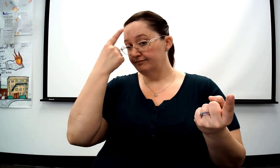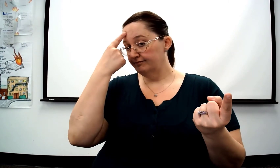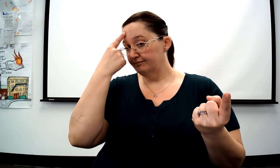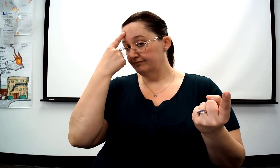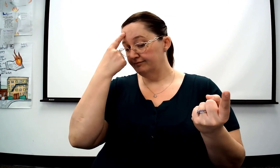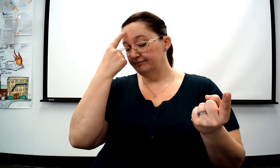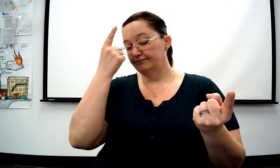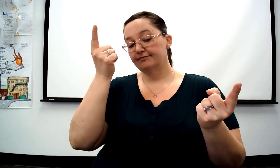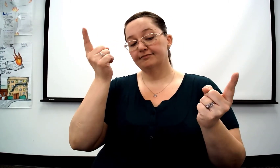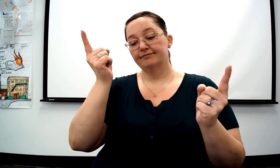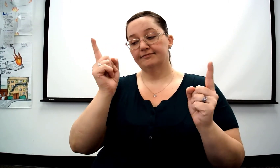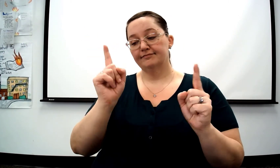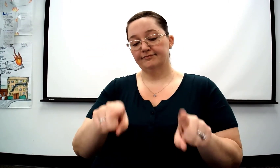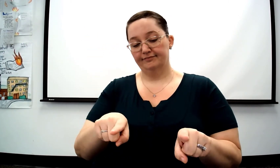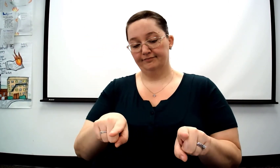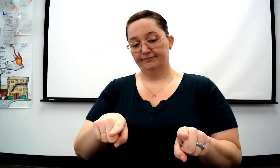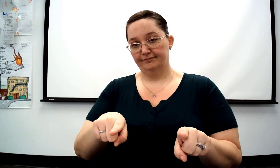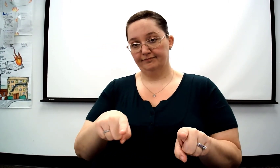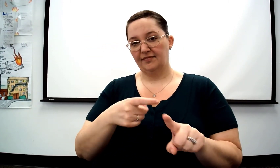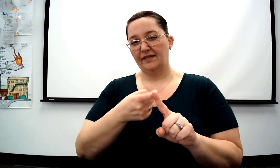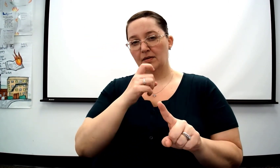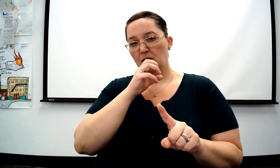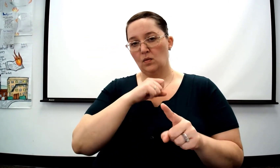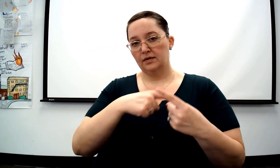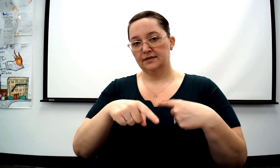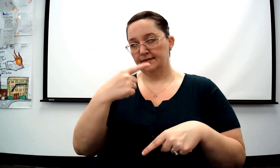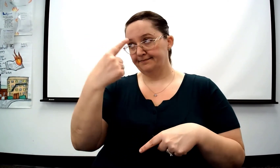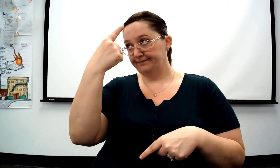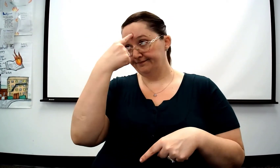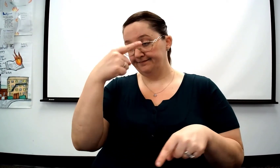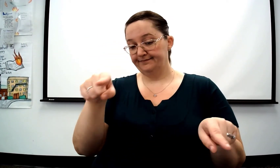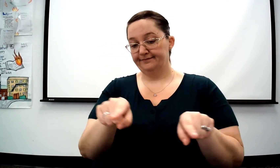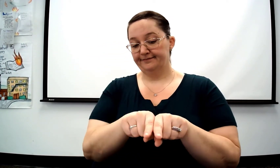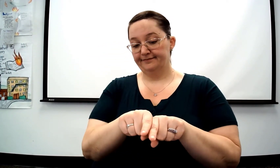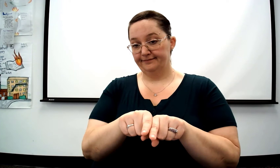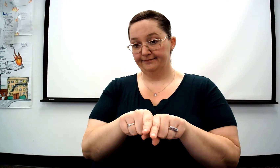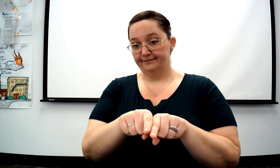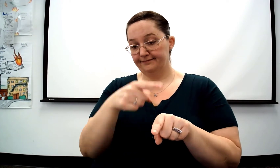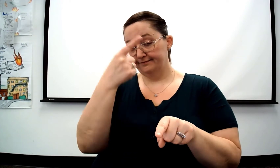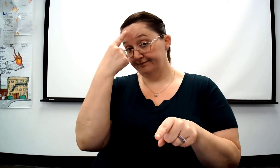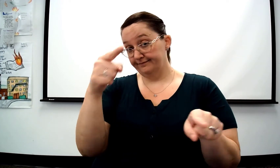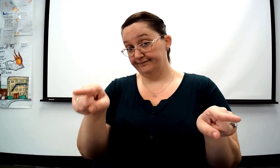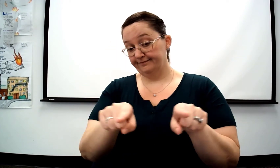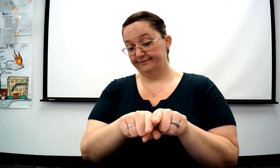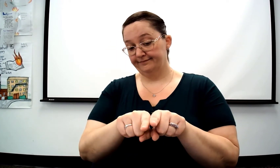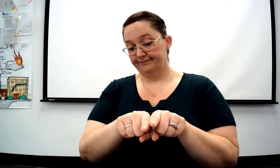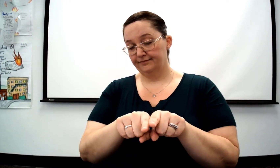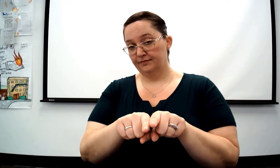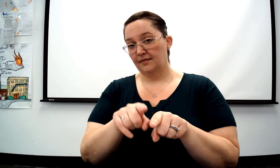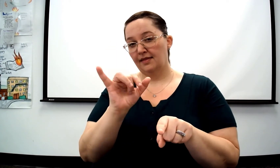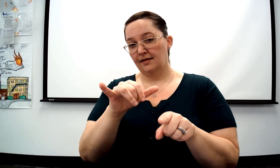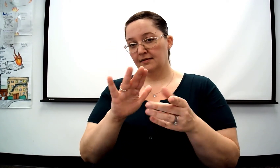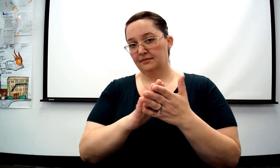Two indexes, touch forehead, and then flip to palms down. The old sign was think same. This sign right